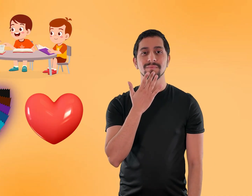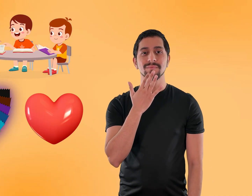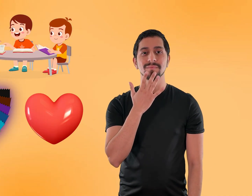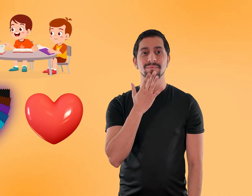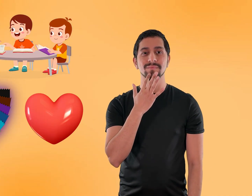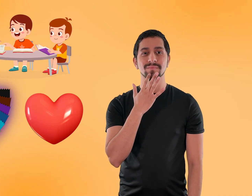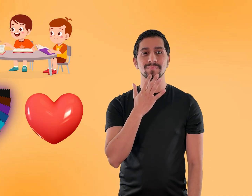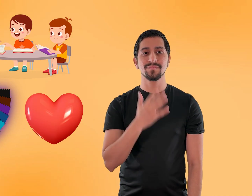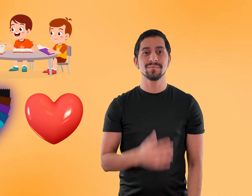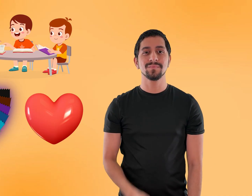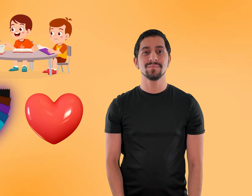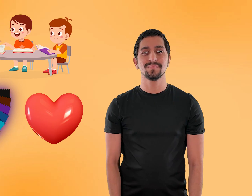Color.